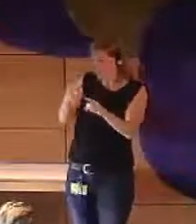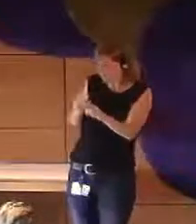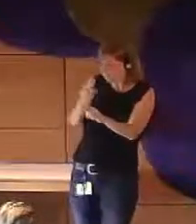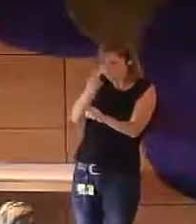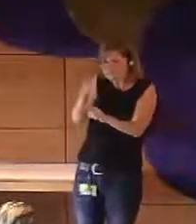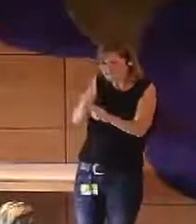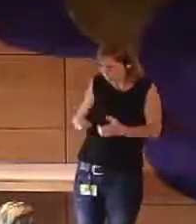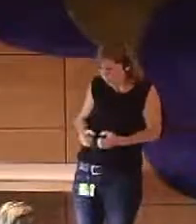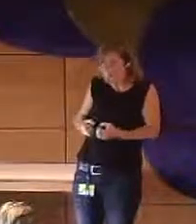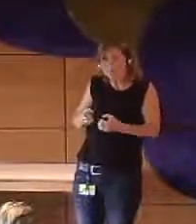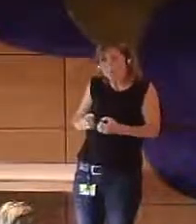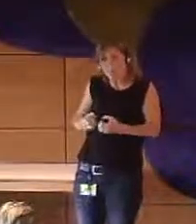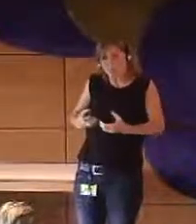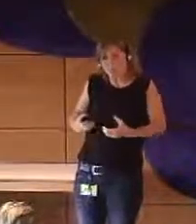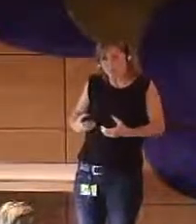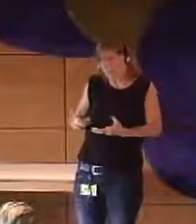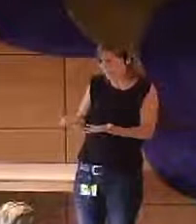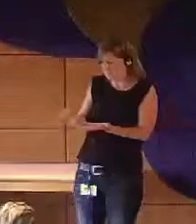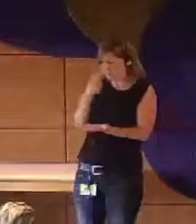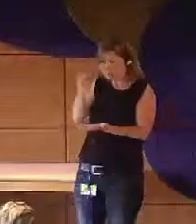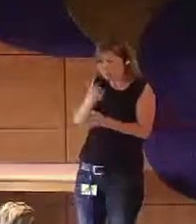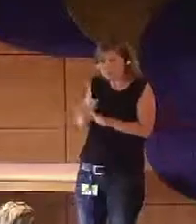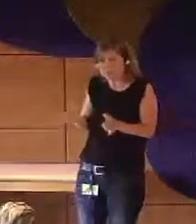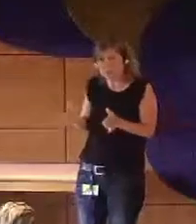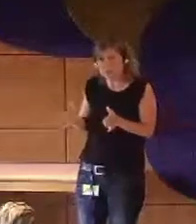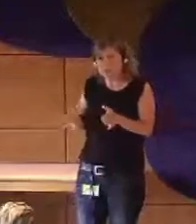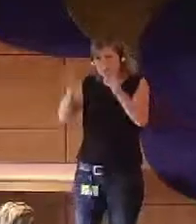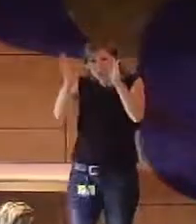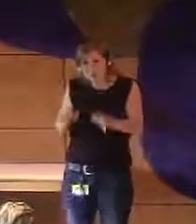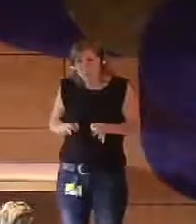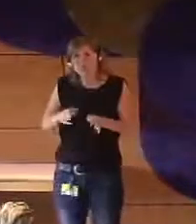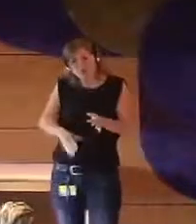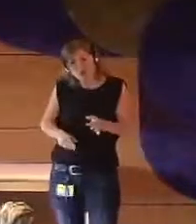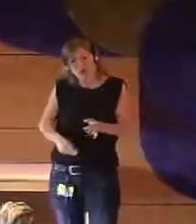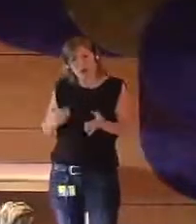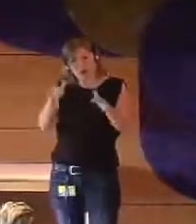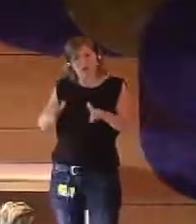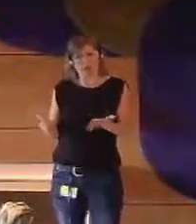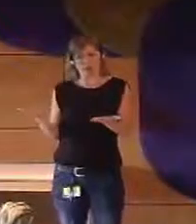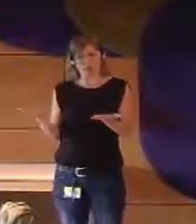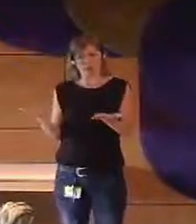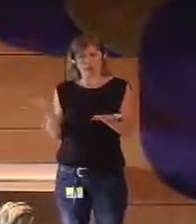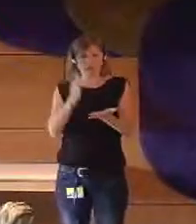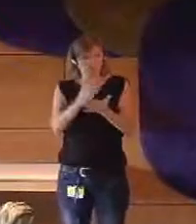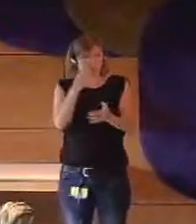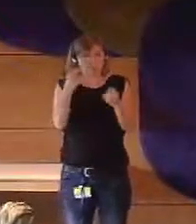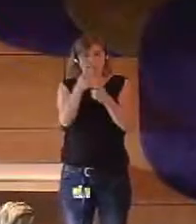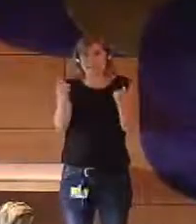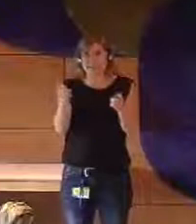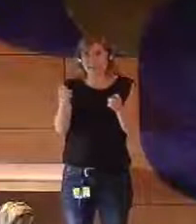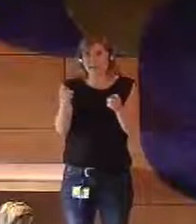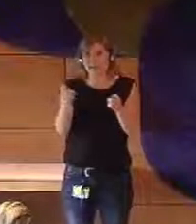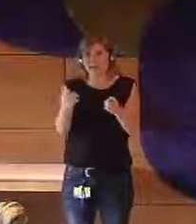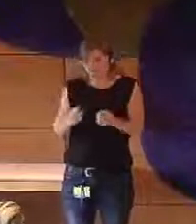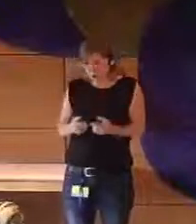have hair over their pubis. Has anyone come across that? You get pubic hair, but you don't get testicular enlargement. That